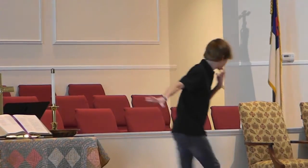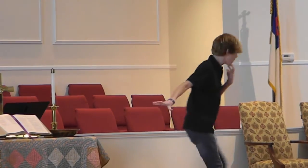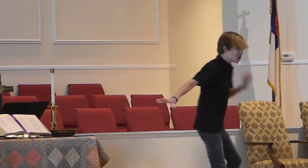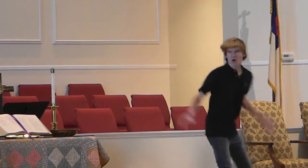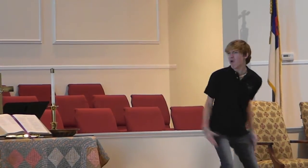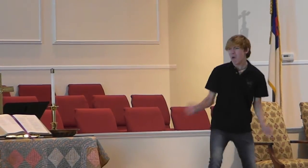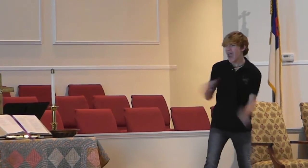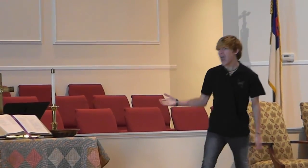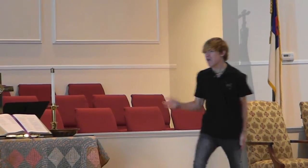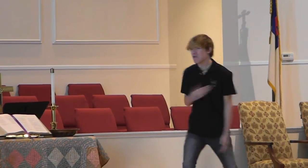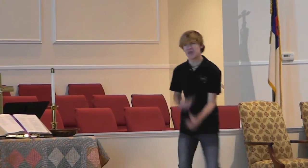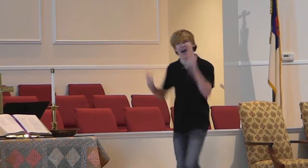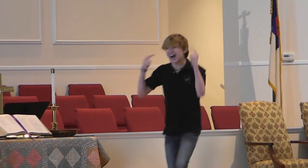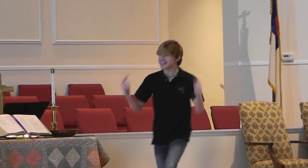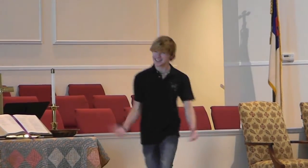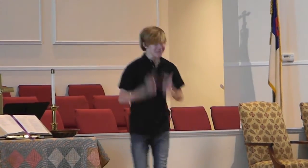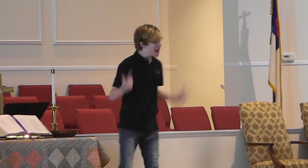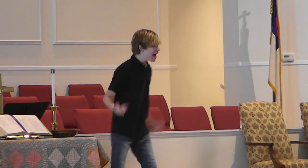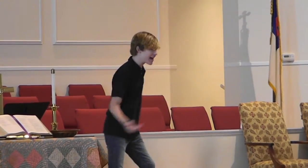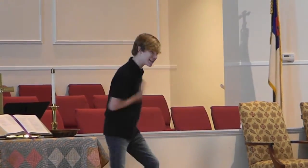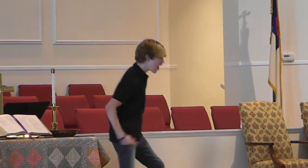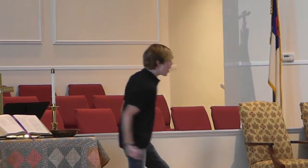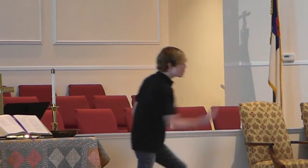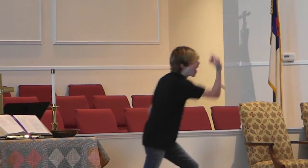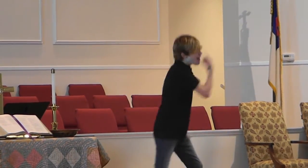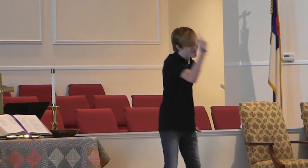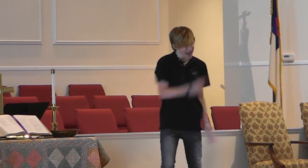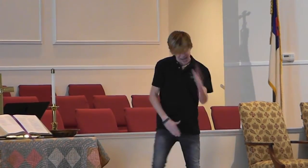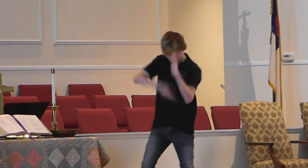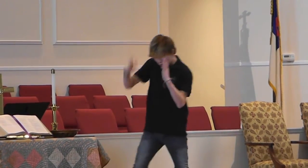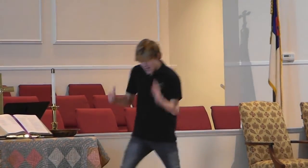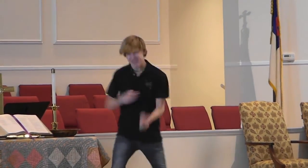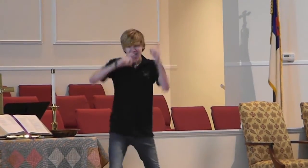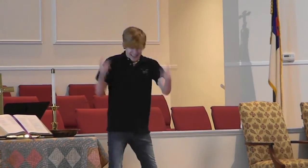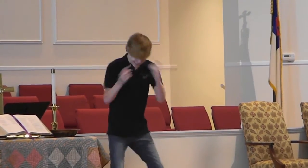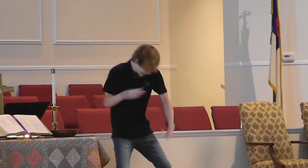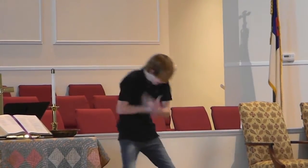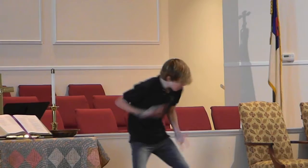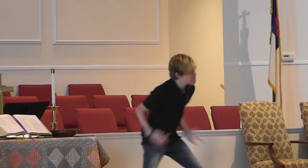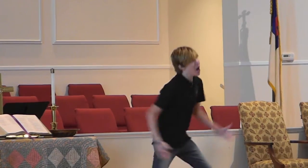I am the nail